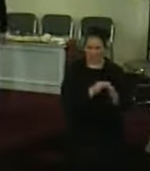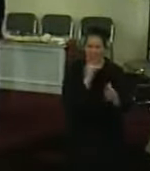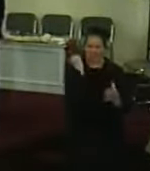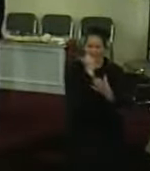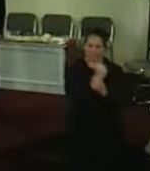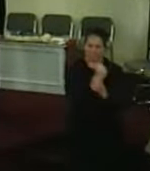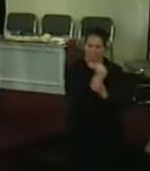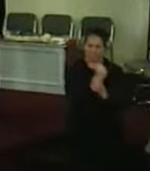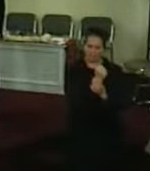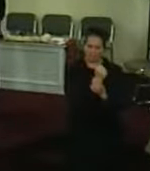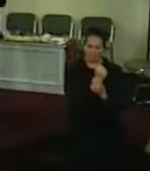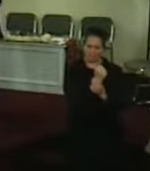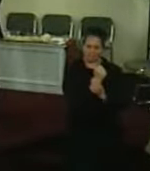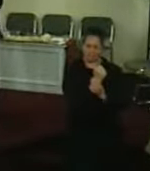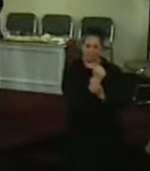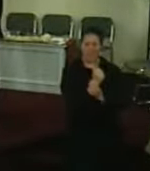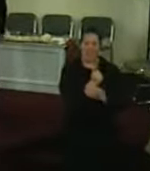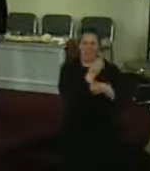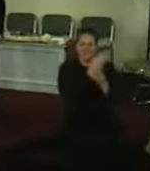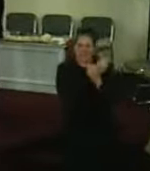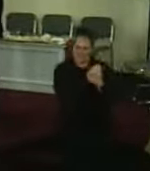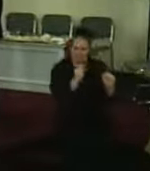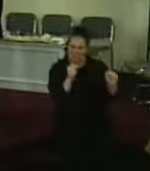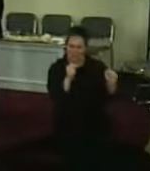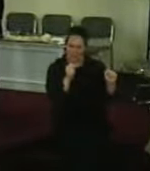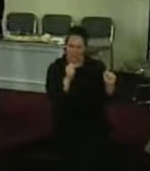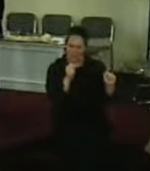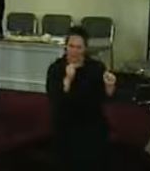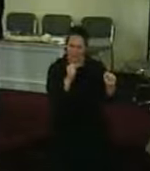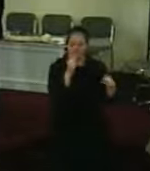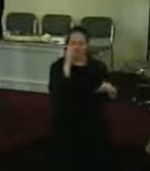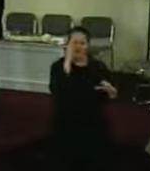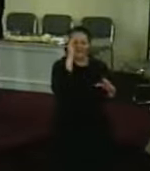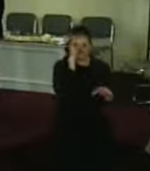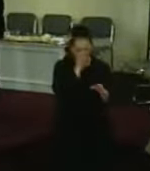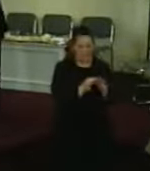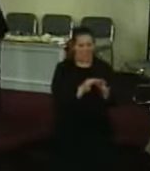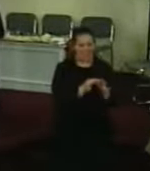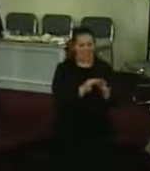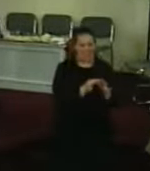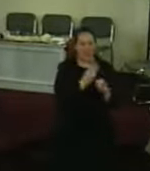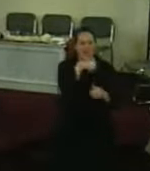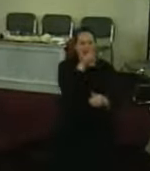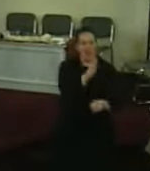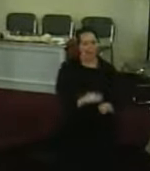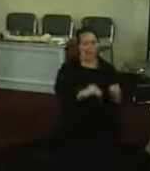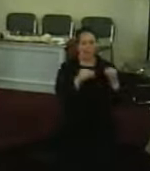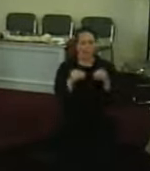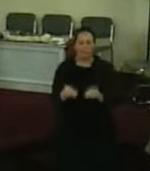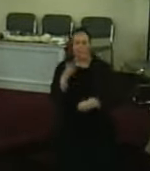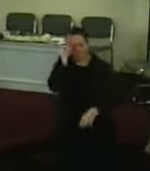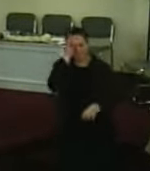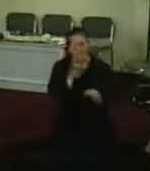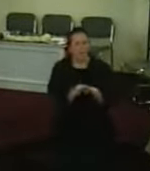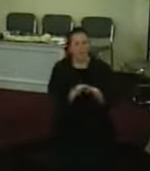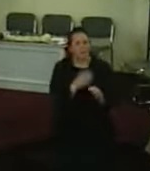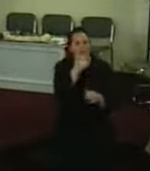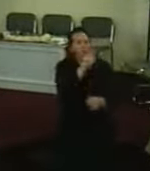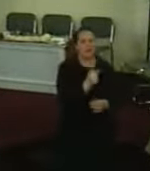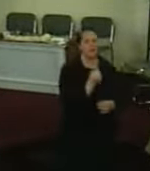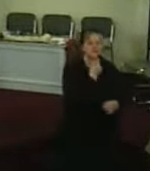faith. That's God moving faith. Amen. God said, where you're standing,